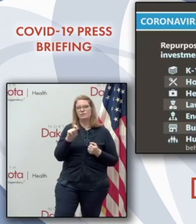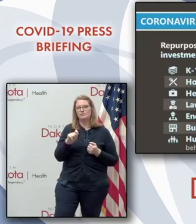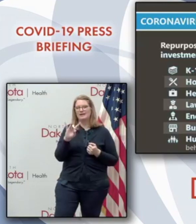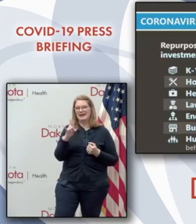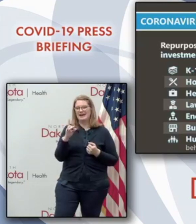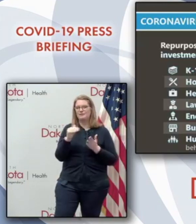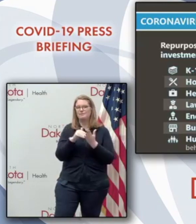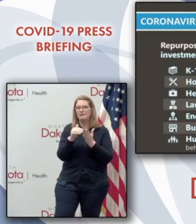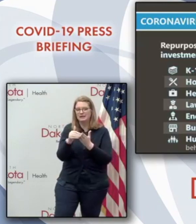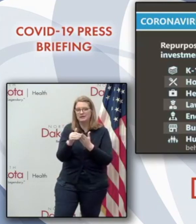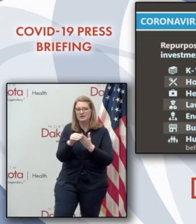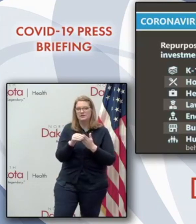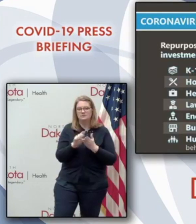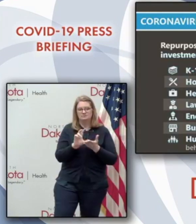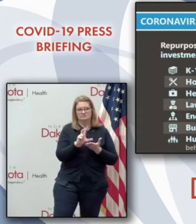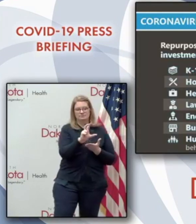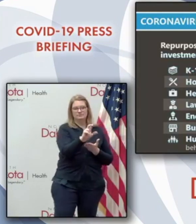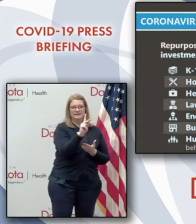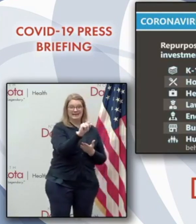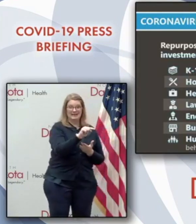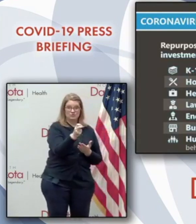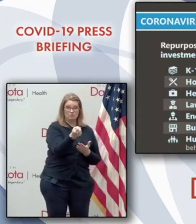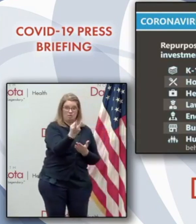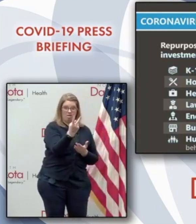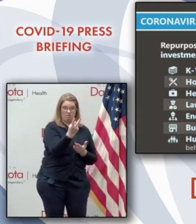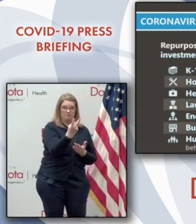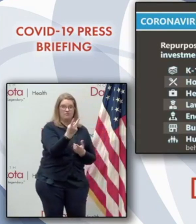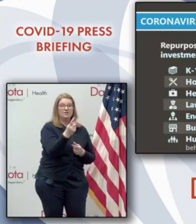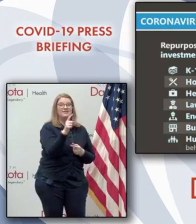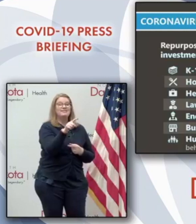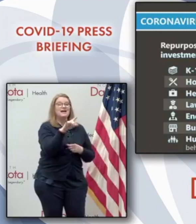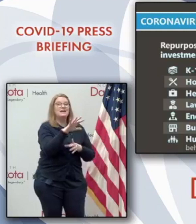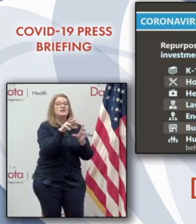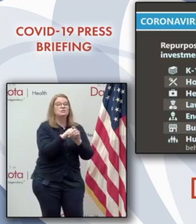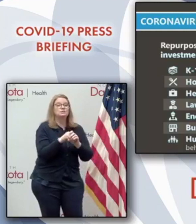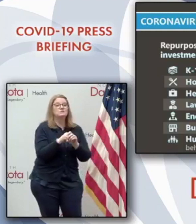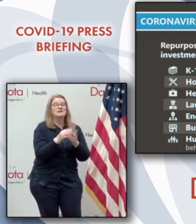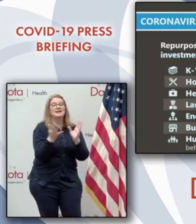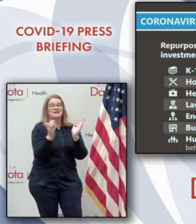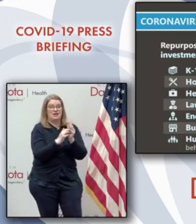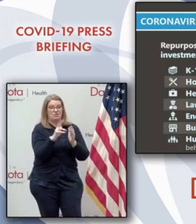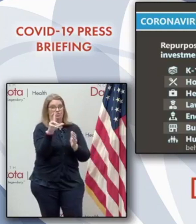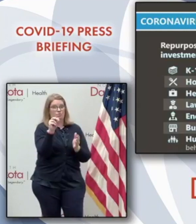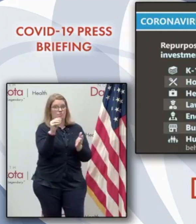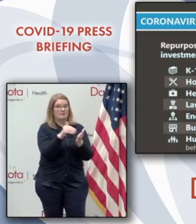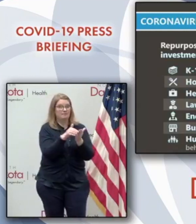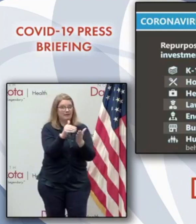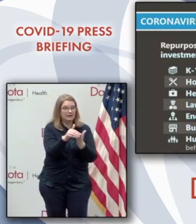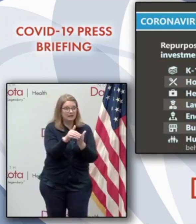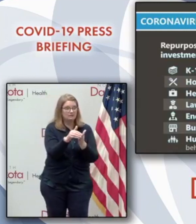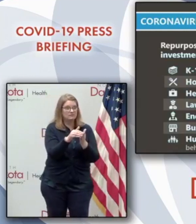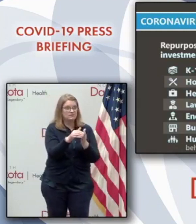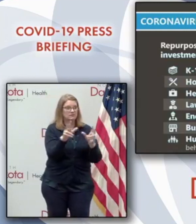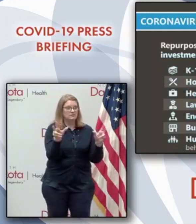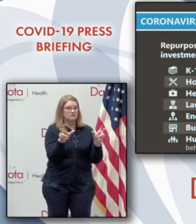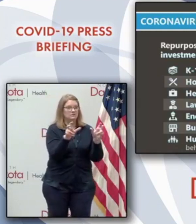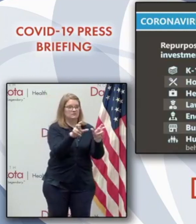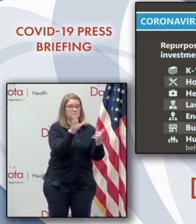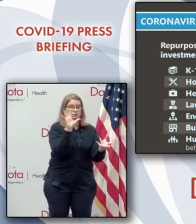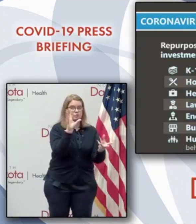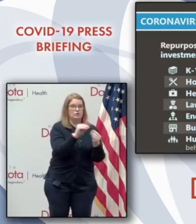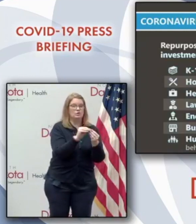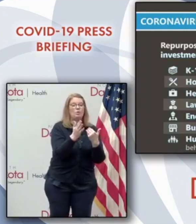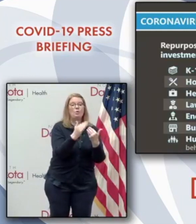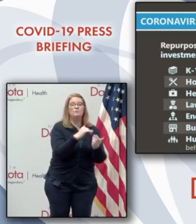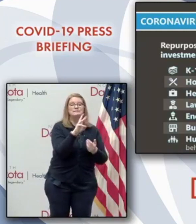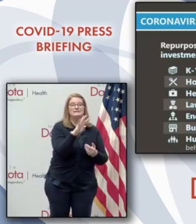33.8 million going to K-12 on top of the roughly 30 million that was allocated before, so that brings a total of